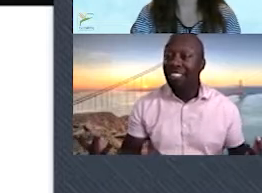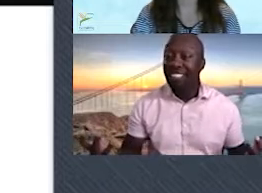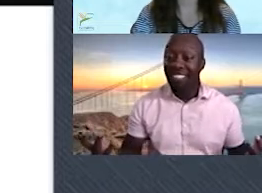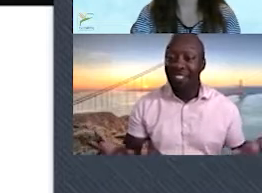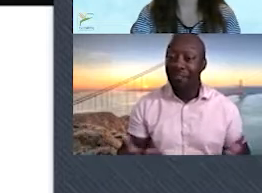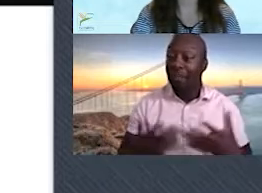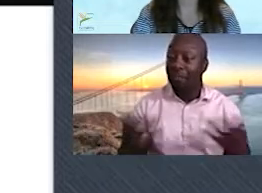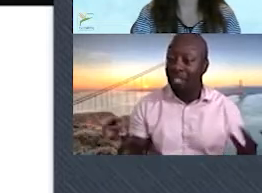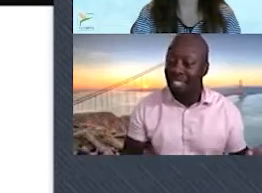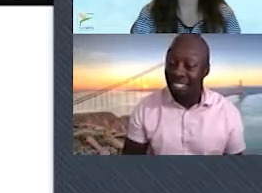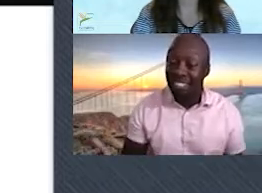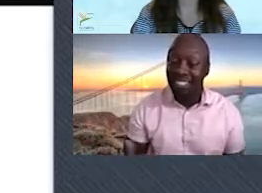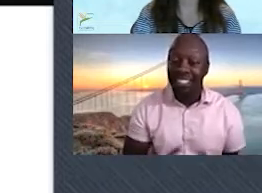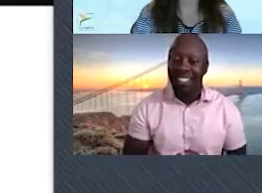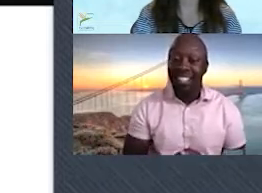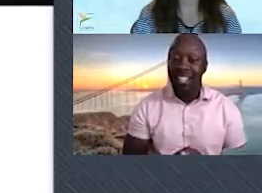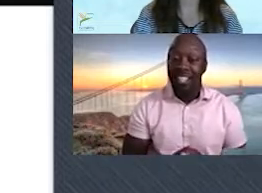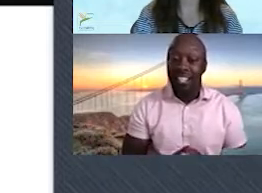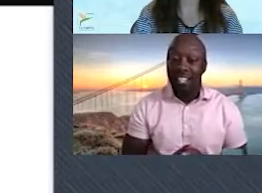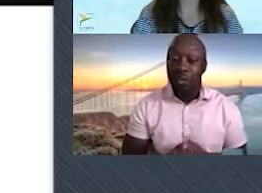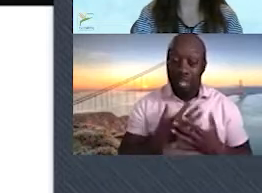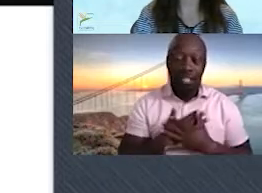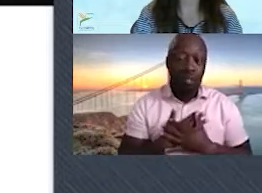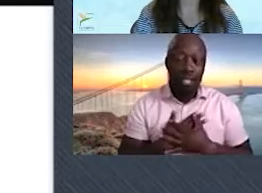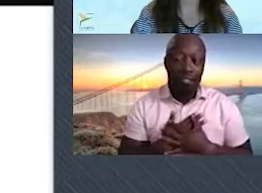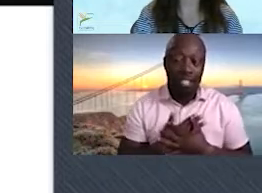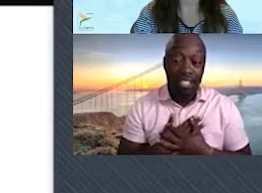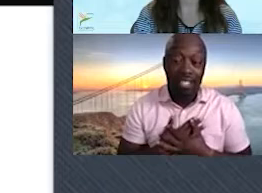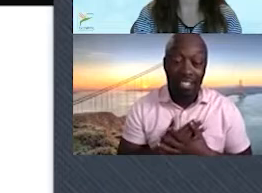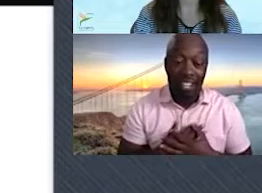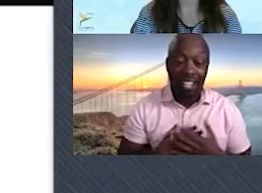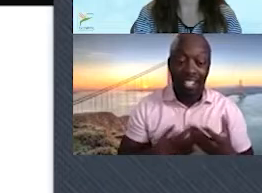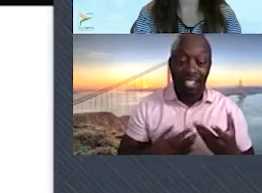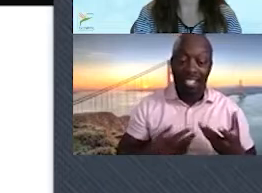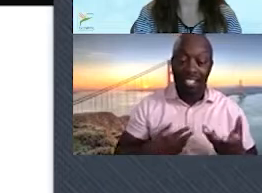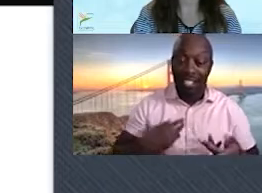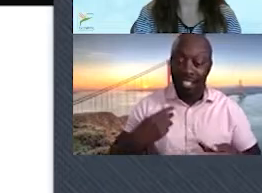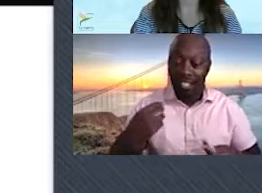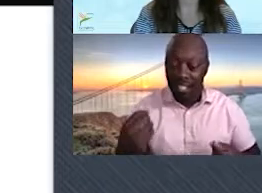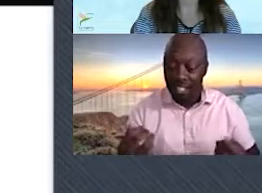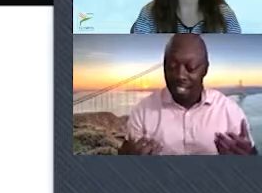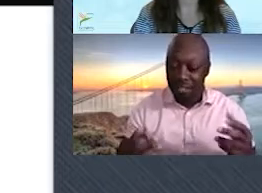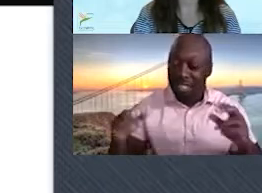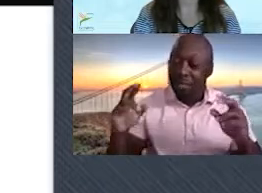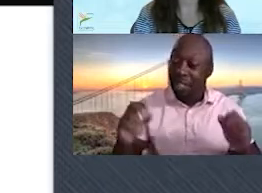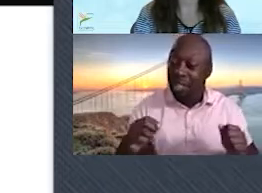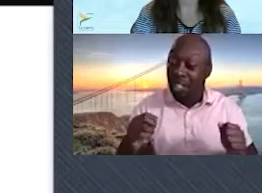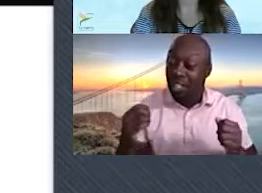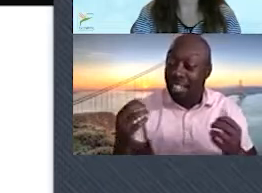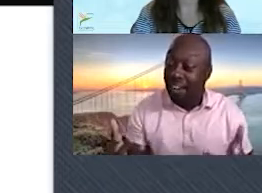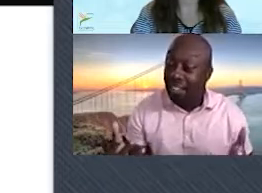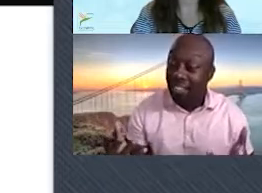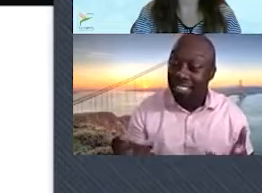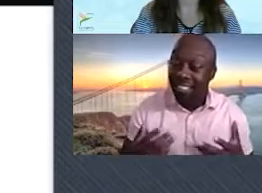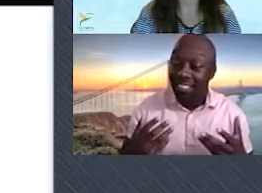Imagination from the reading. What I do when I read, I especially when